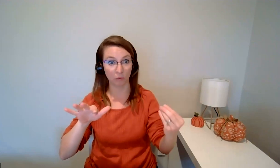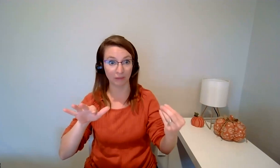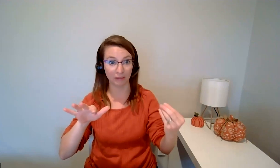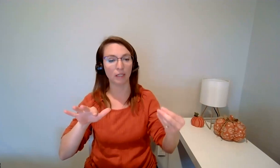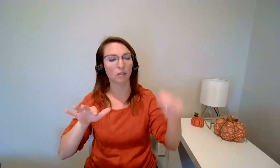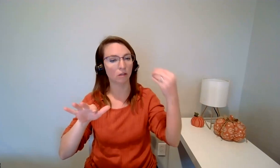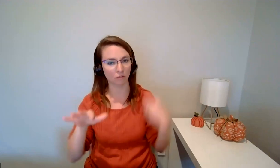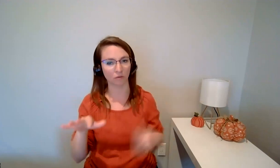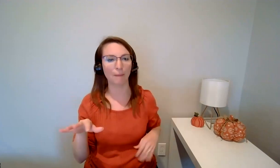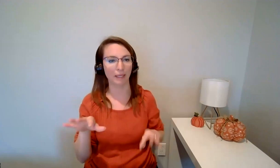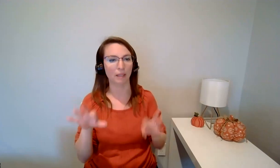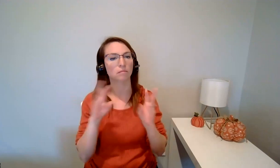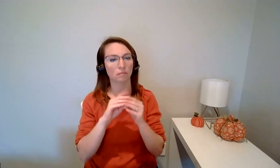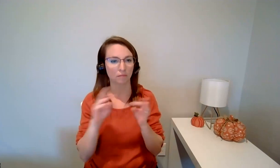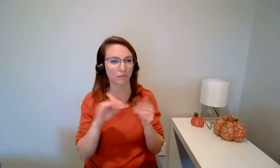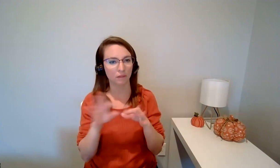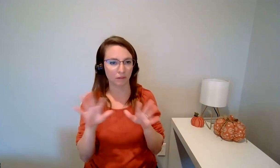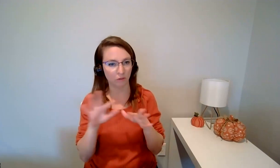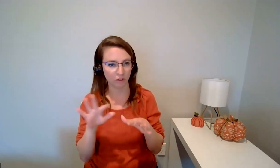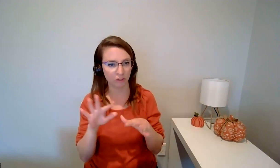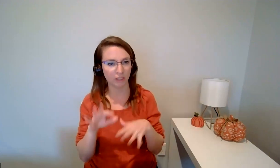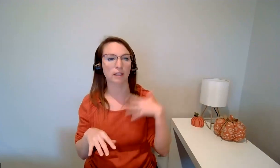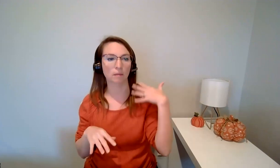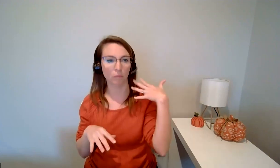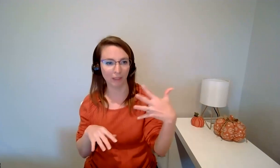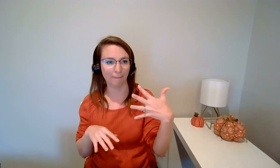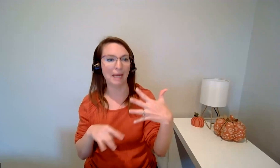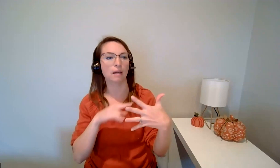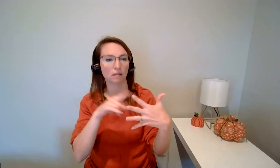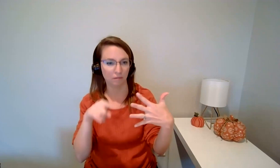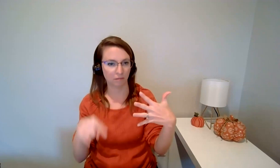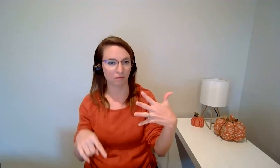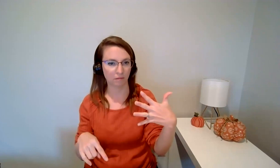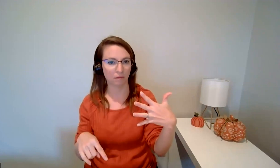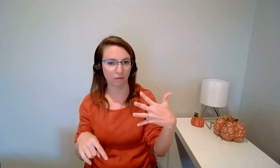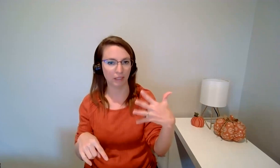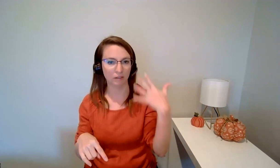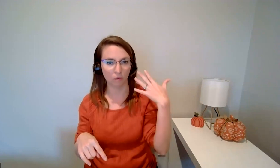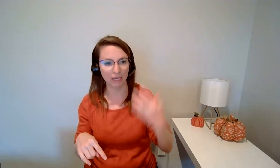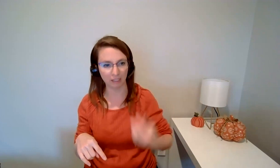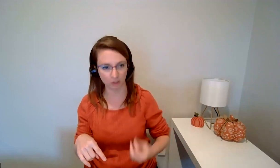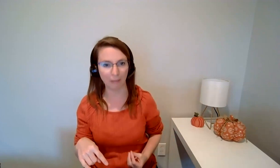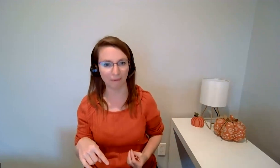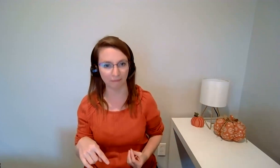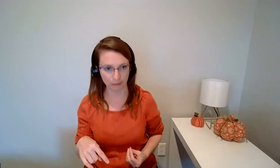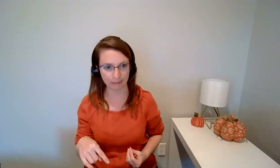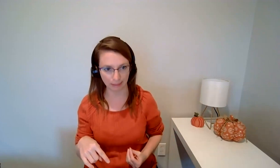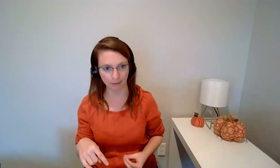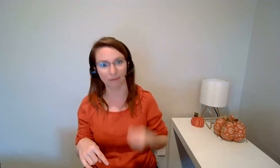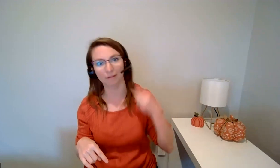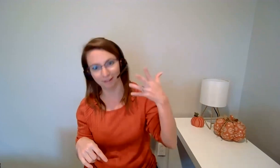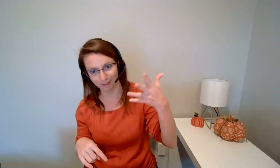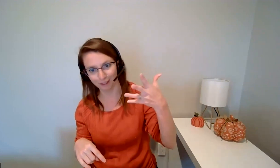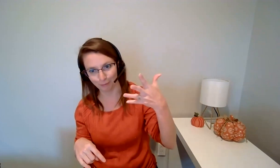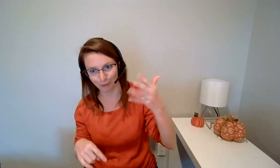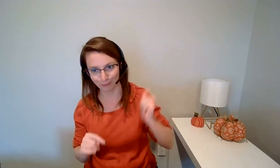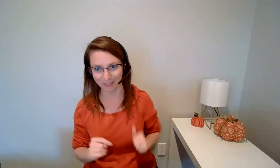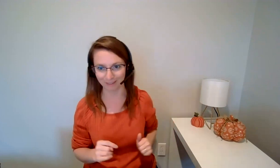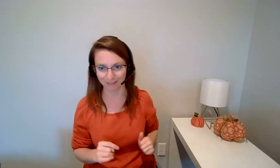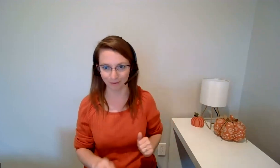a sign, you can drop it, do your sign, and then bring it back. Okay, it's okay to drop it for a second and bring it back. Okay.